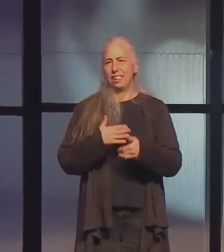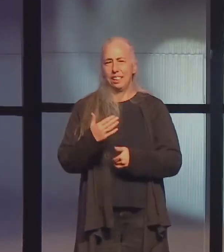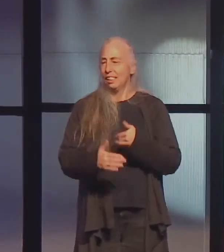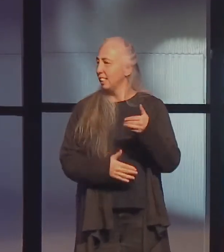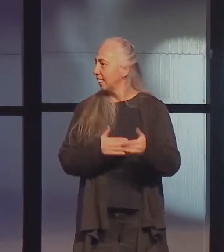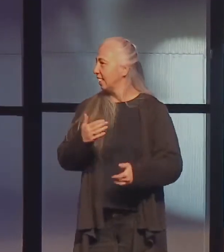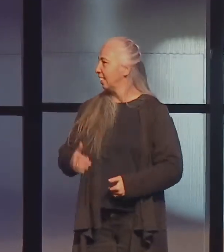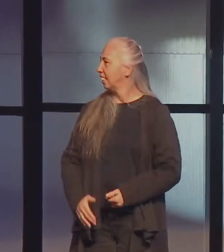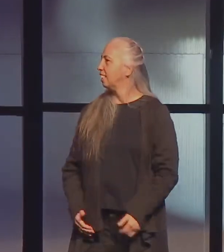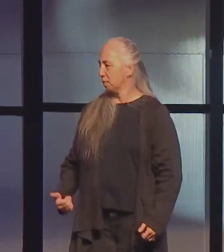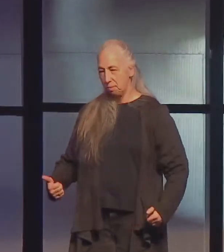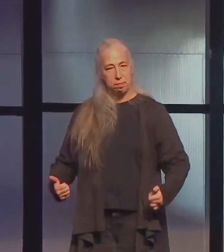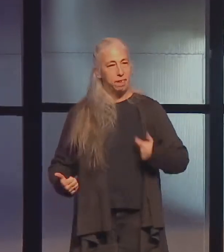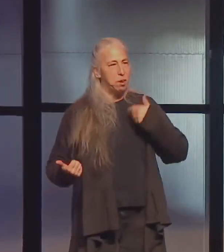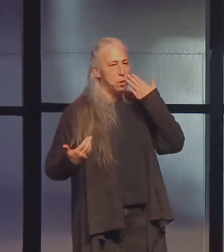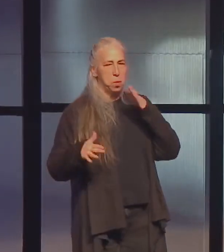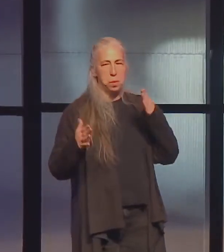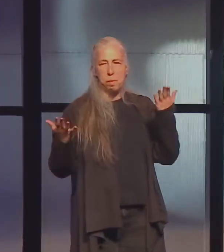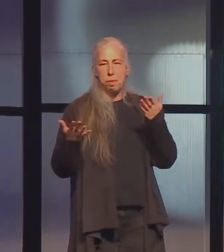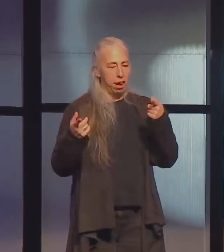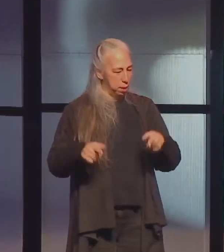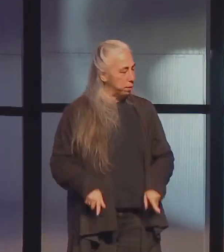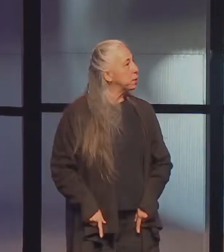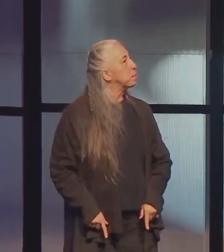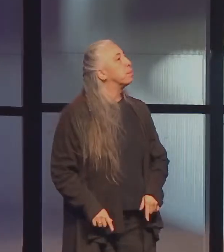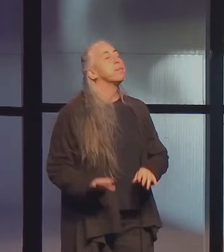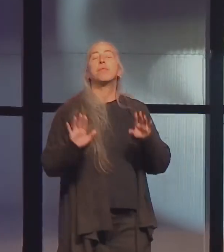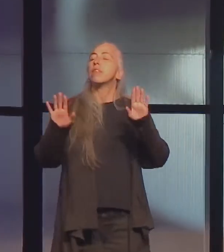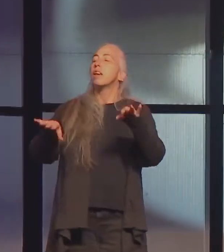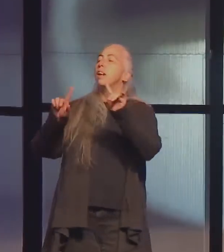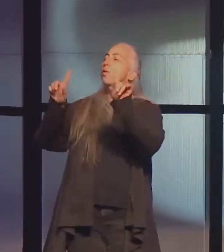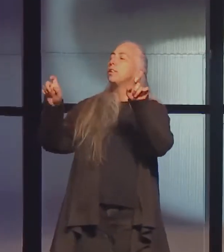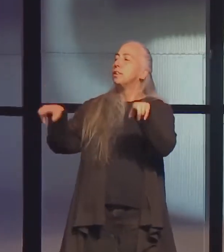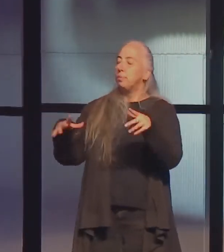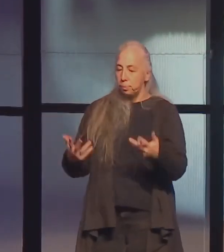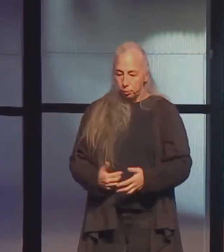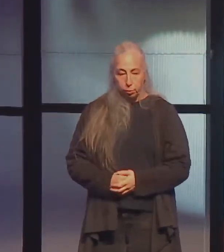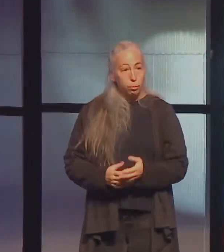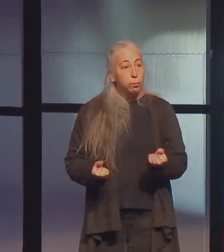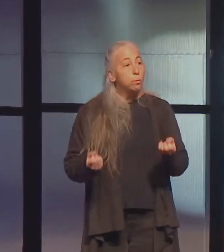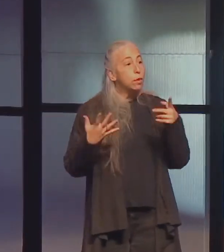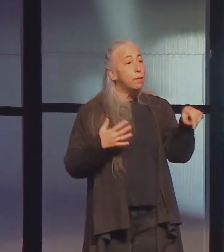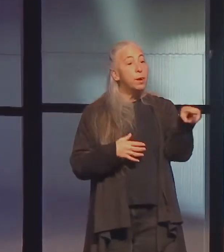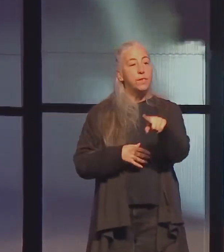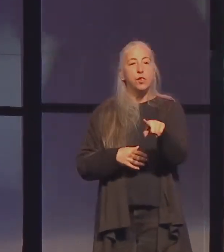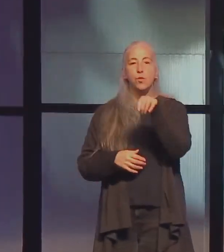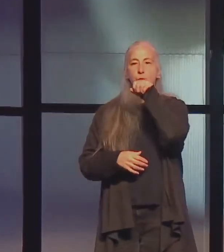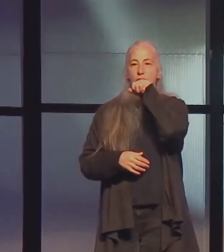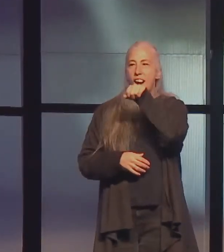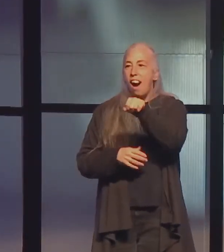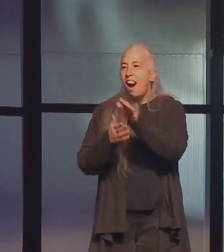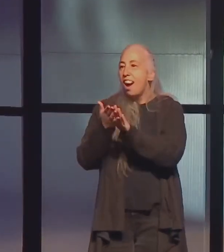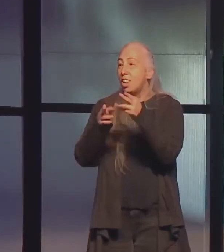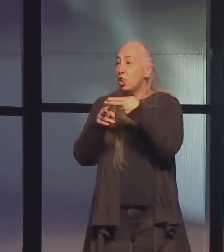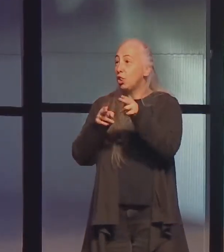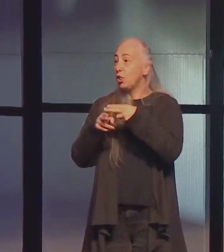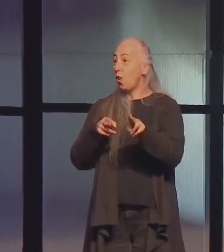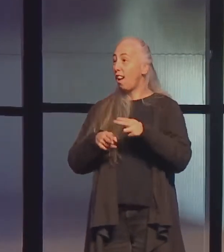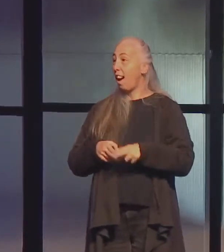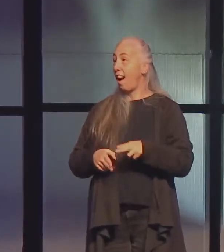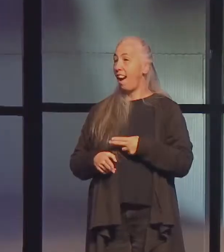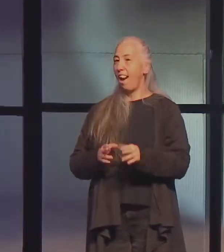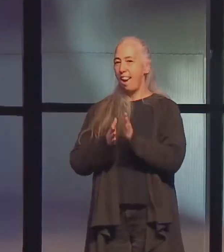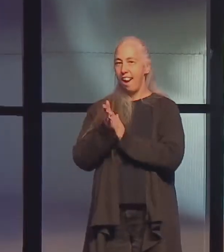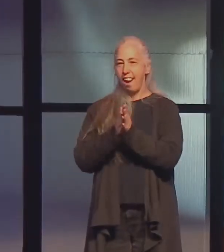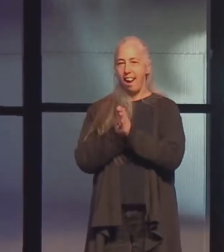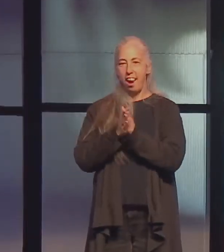is happening here today, but all right. Let me ask you a question. How many of you love a good shortcut? Right? You